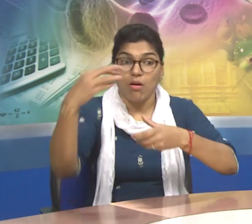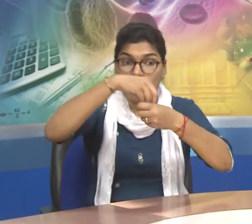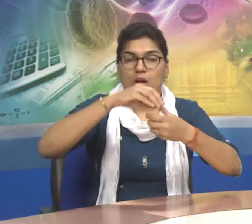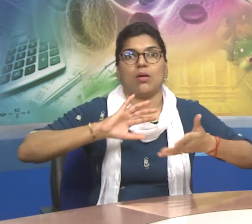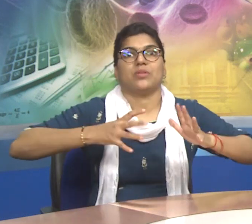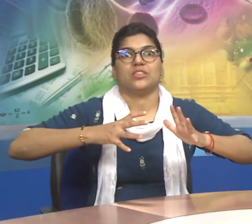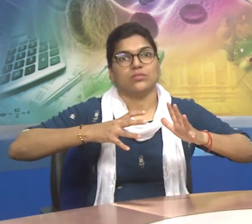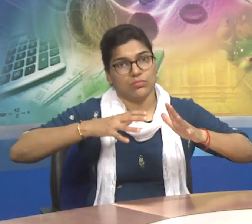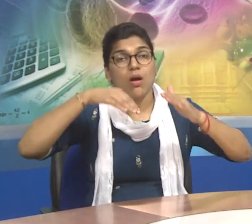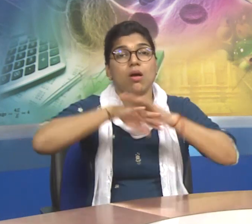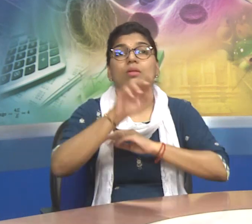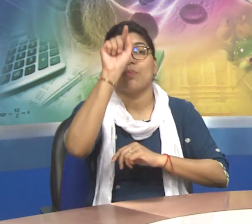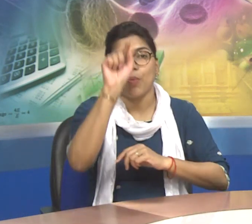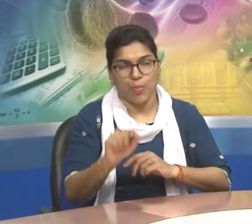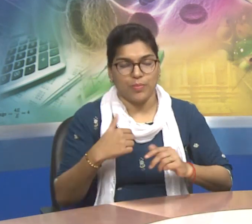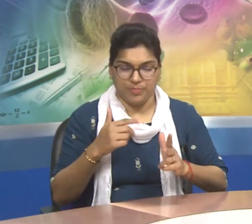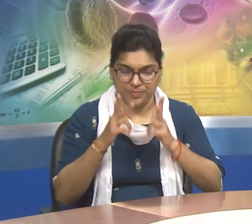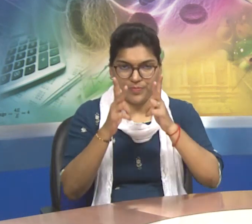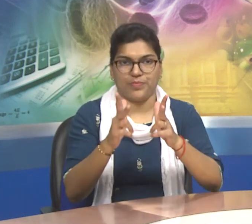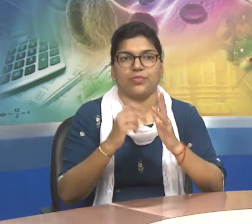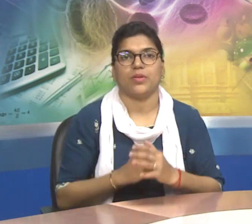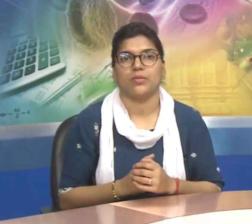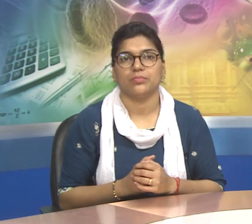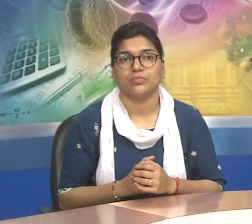Let us now understand the e-resources.